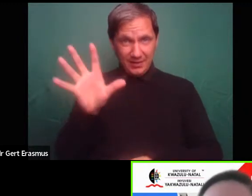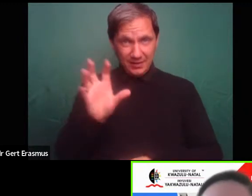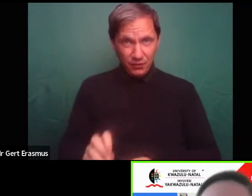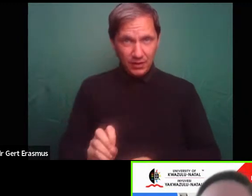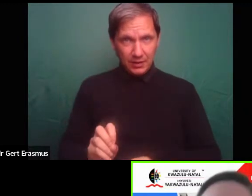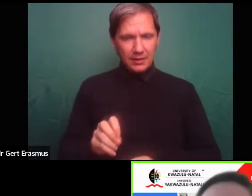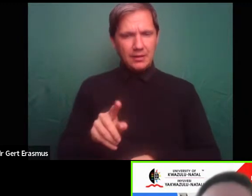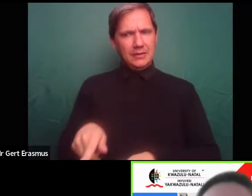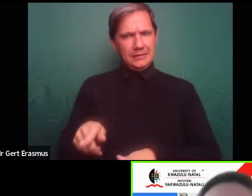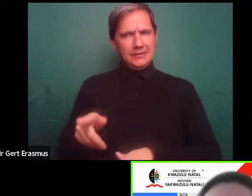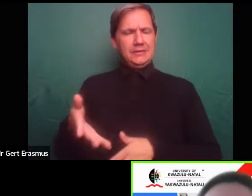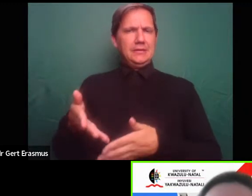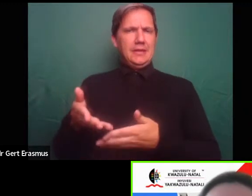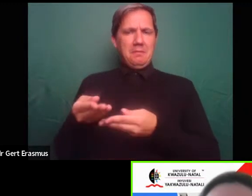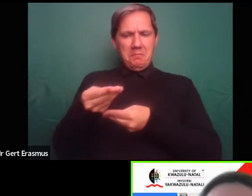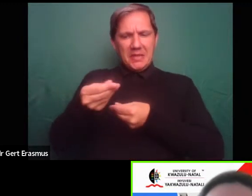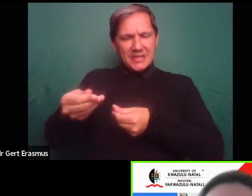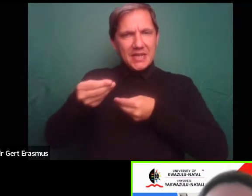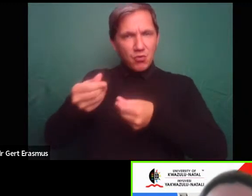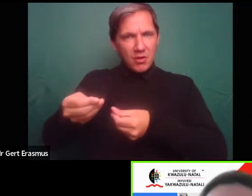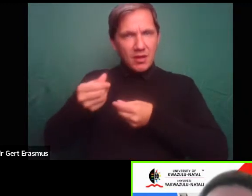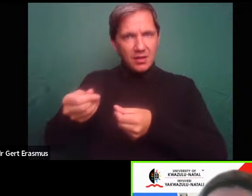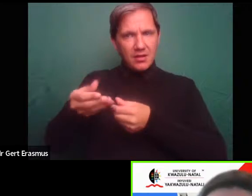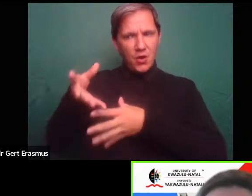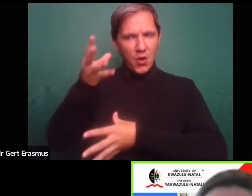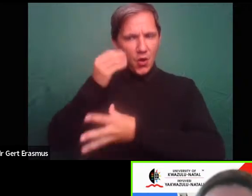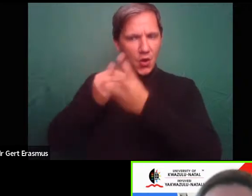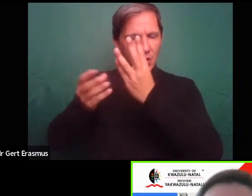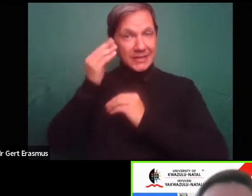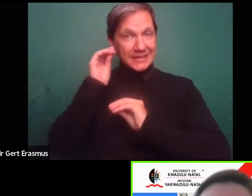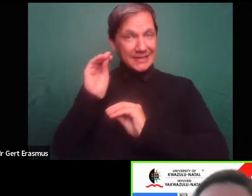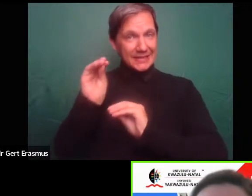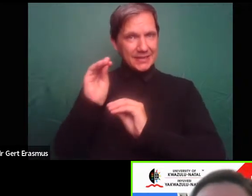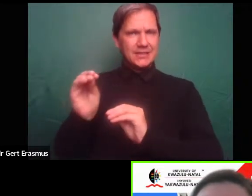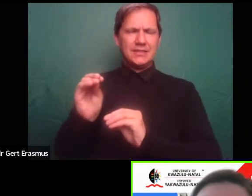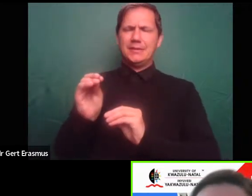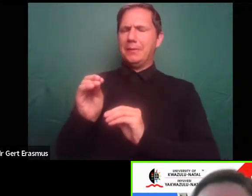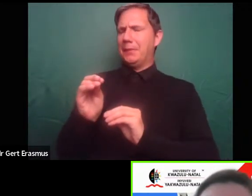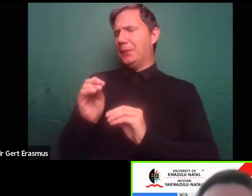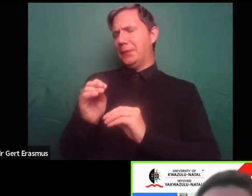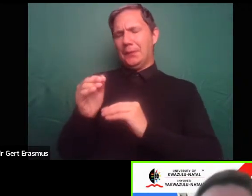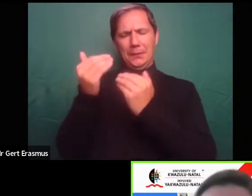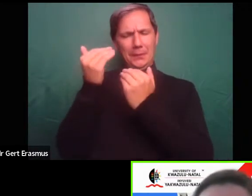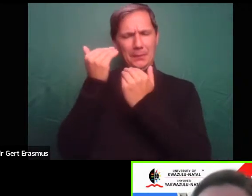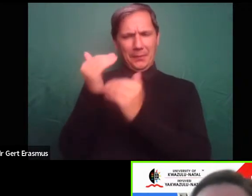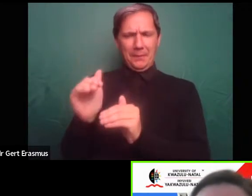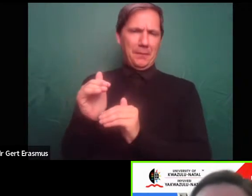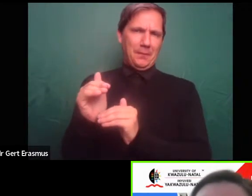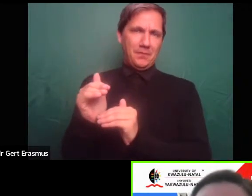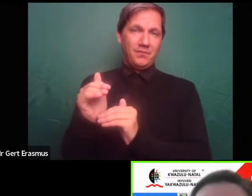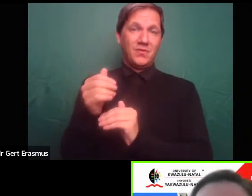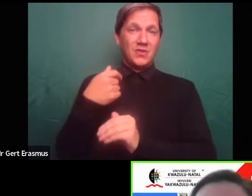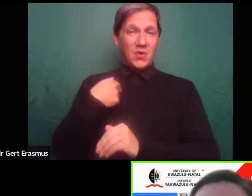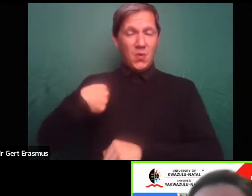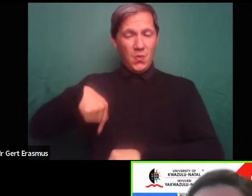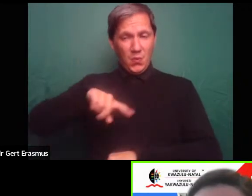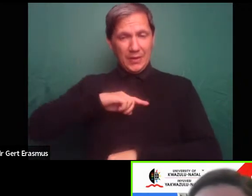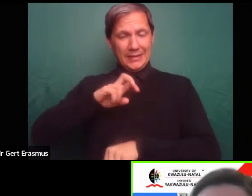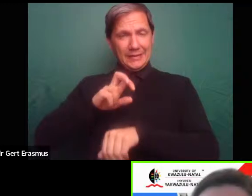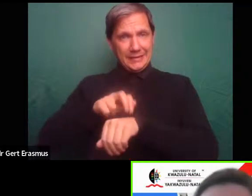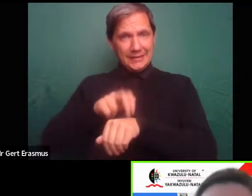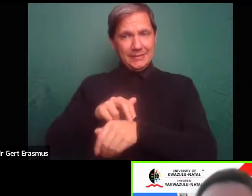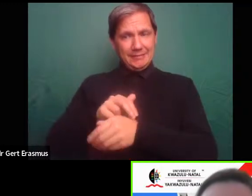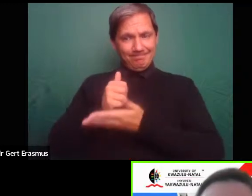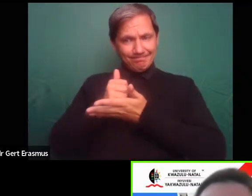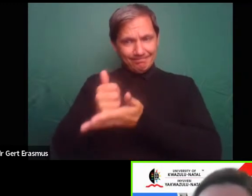And the lack of suitably equipped teachers, and that's one place where we as higher education institutions can play an